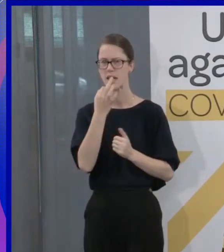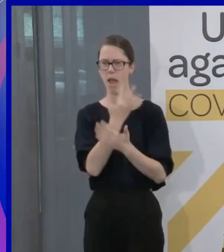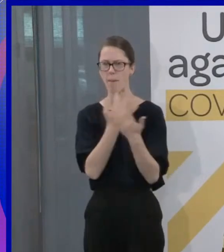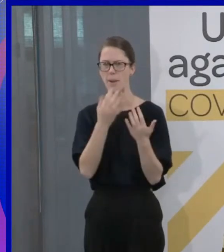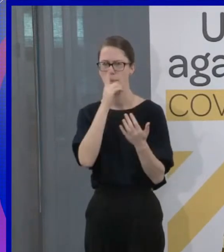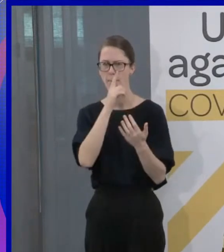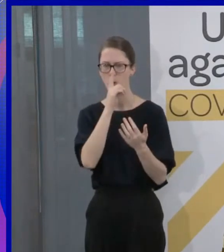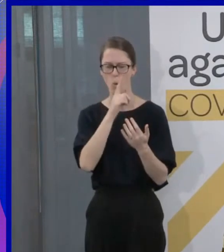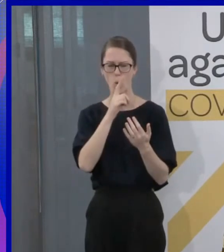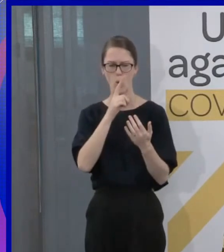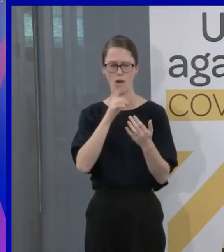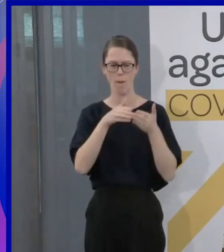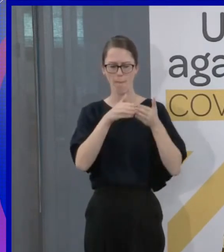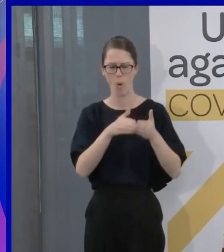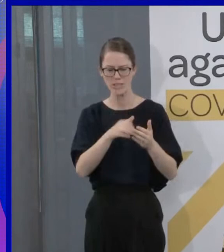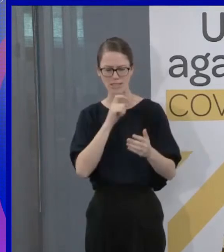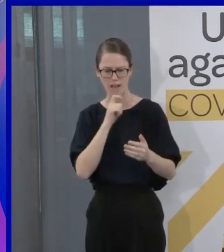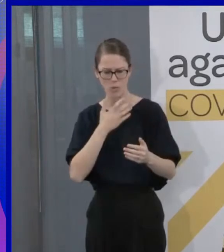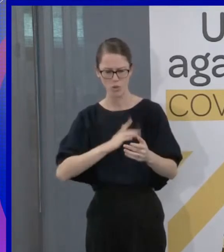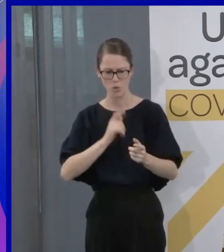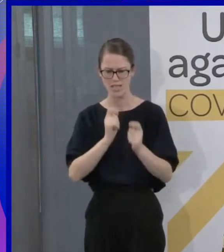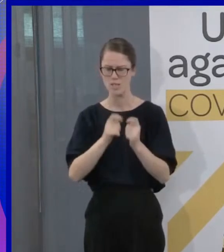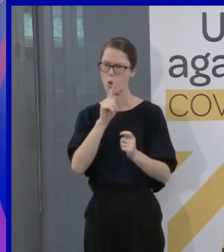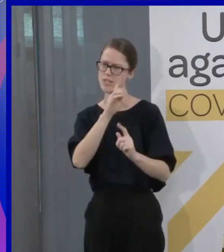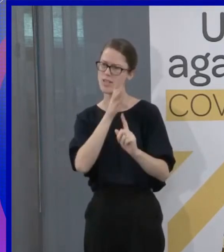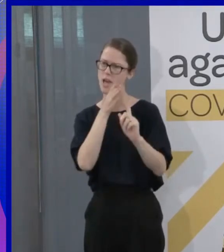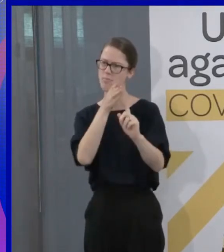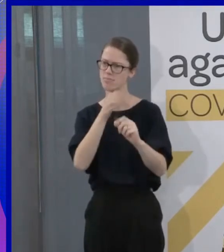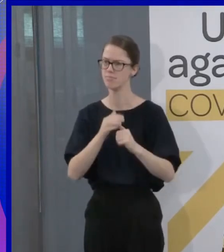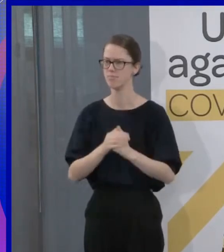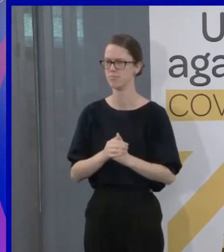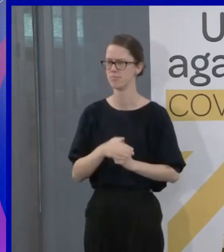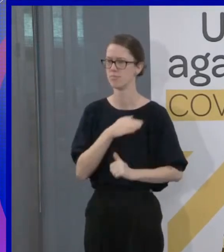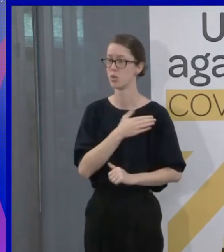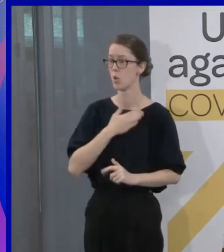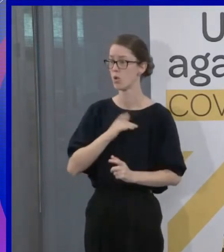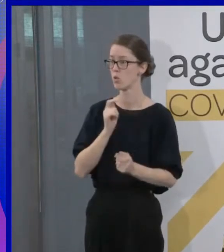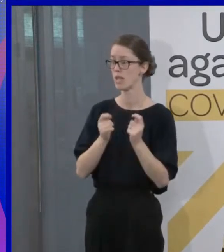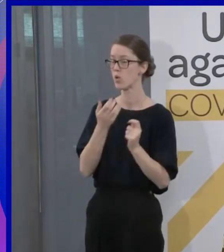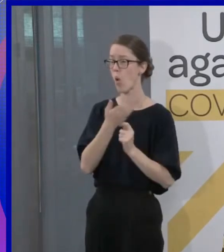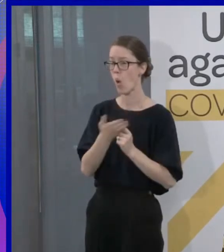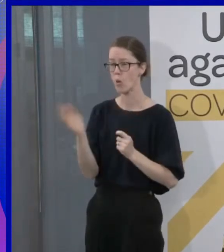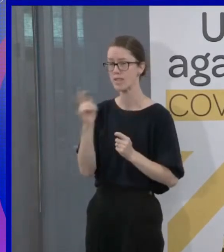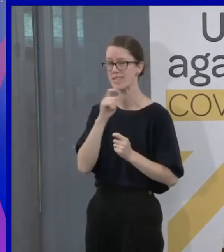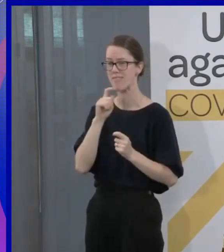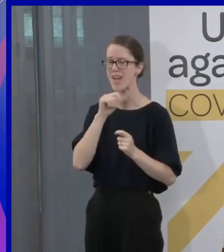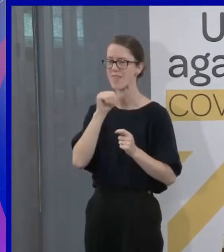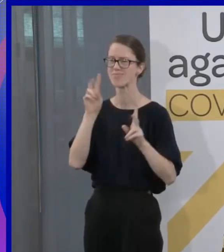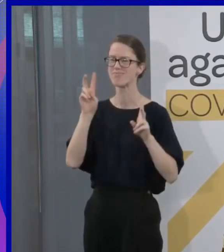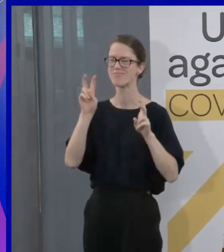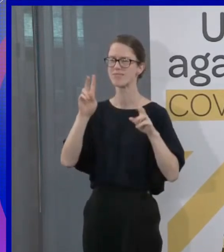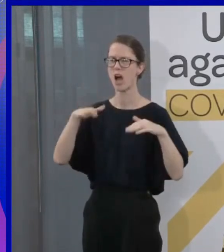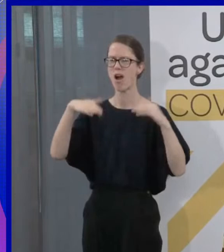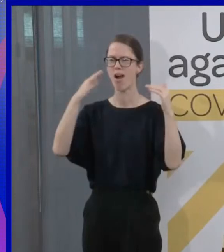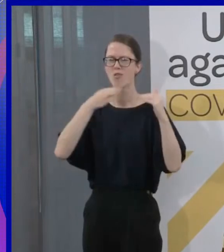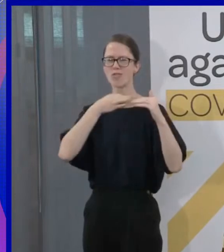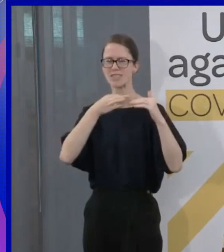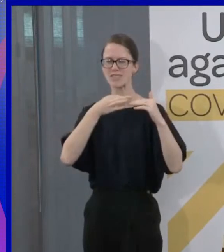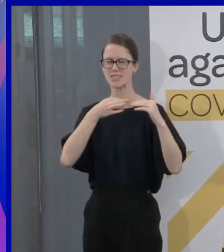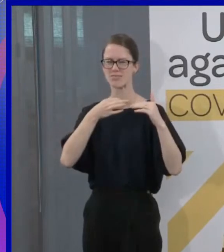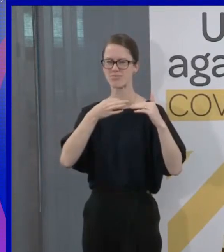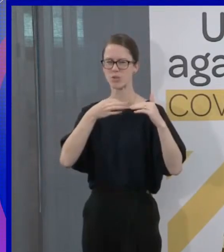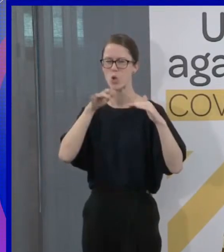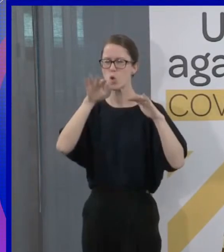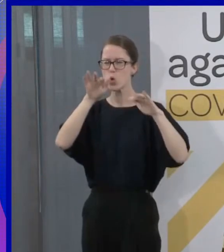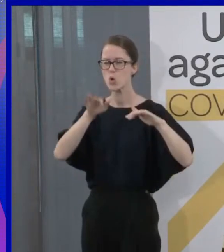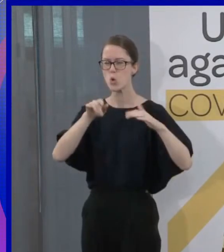how many and by when? Well, the aim is to test all of those who are in those sort of high-risk categories, and those will be